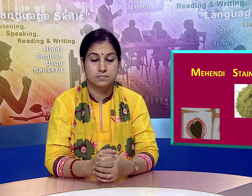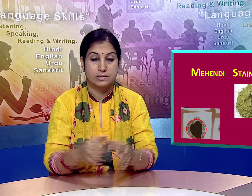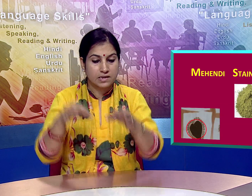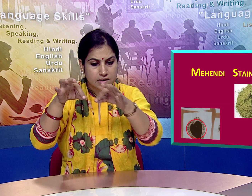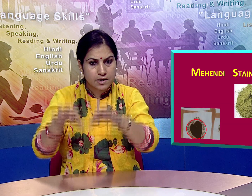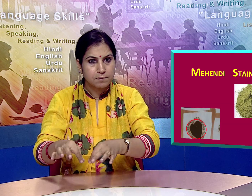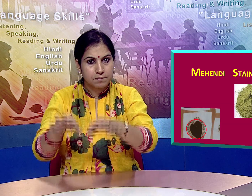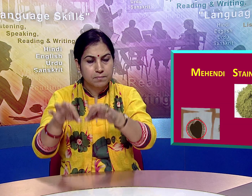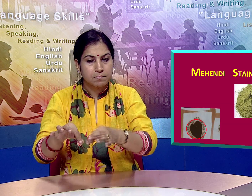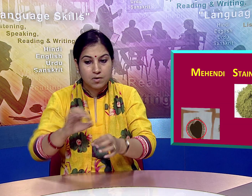dip in warm water